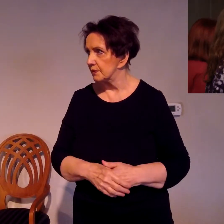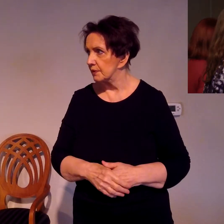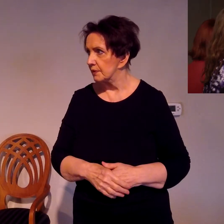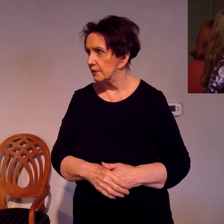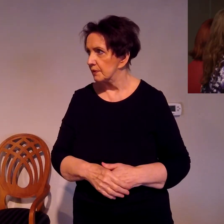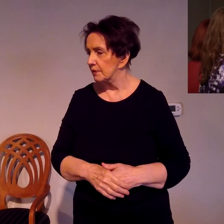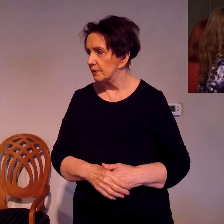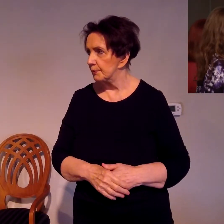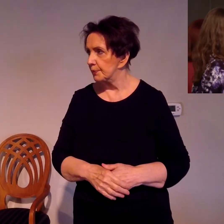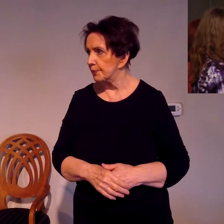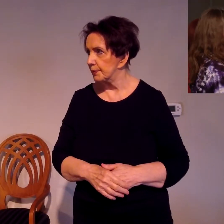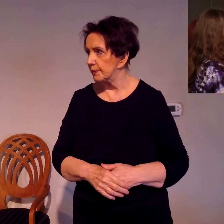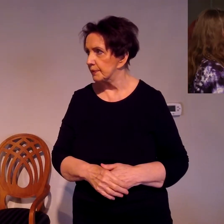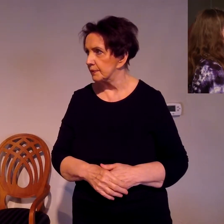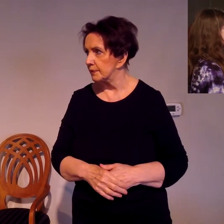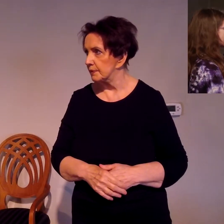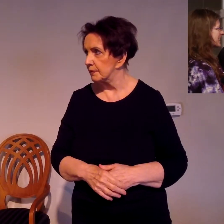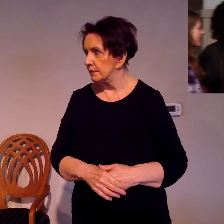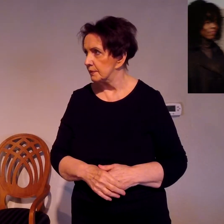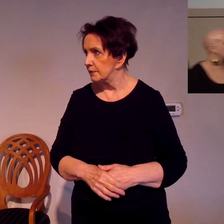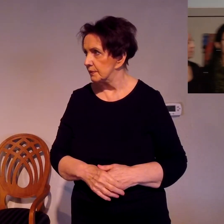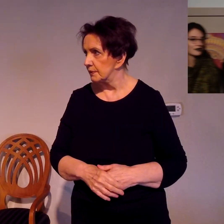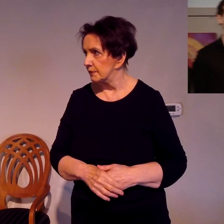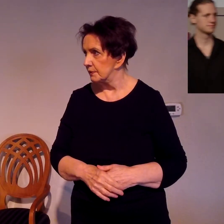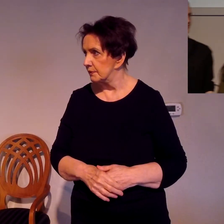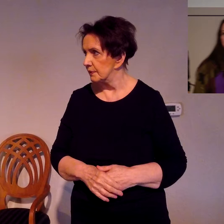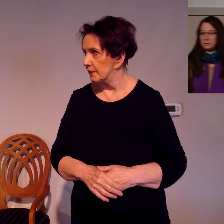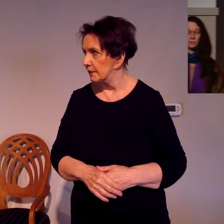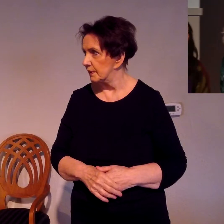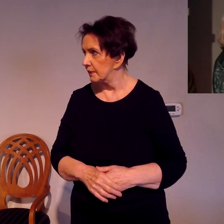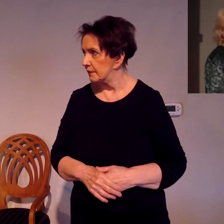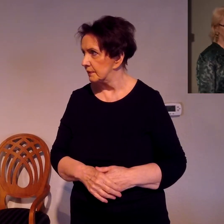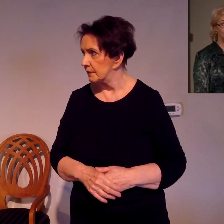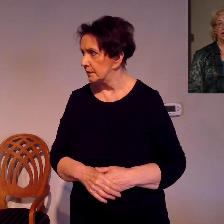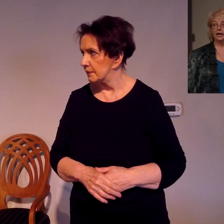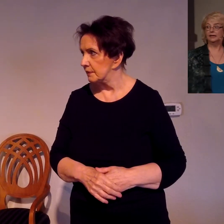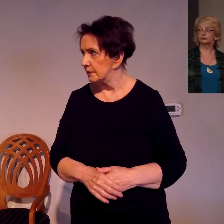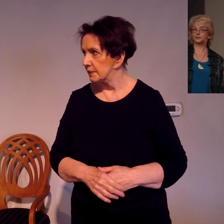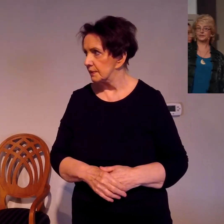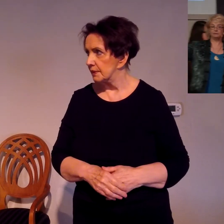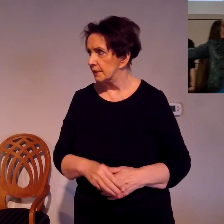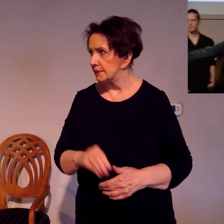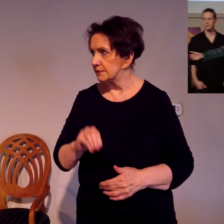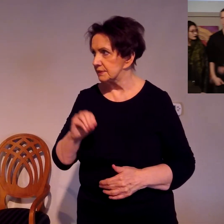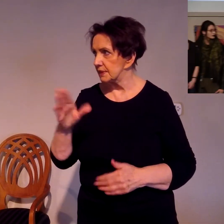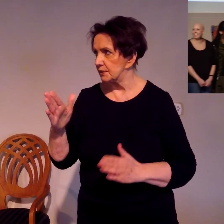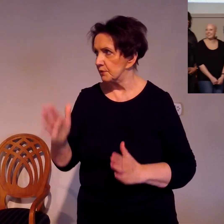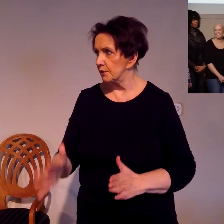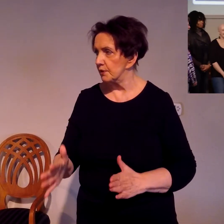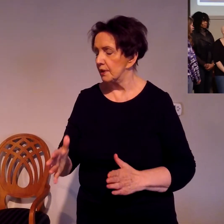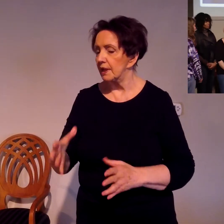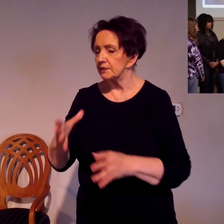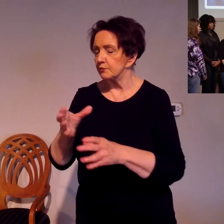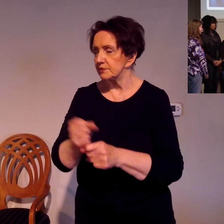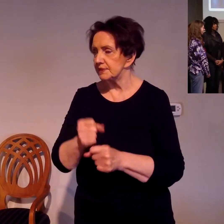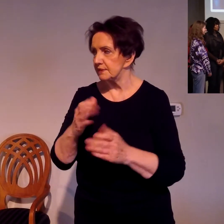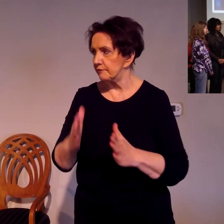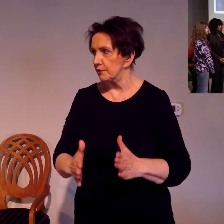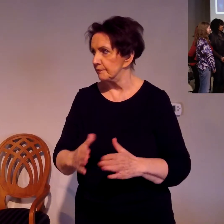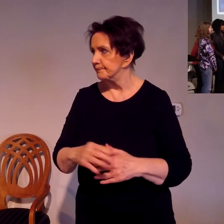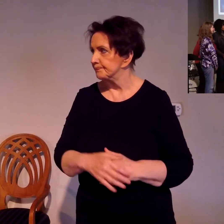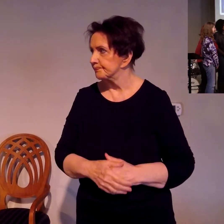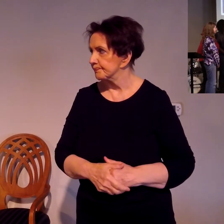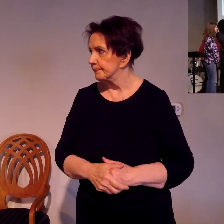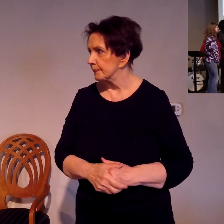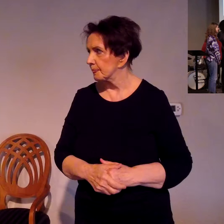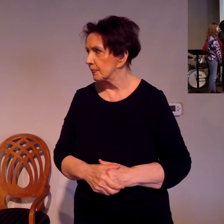little bit in between. Okay, so in a communication, we have a sender and a receiver. So you